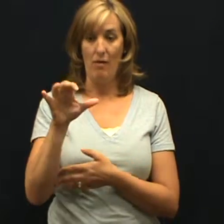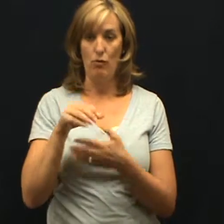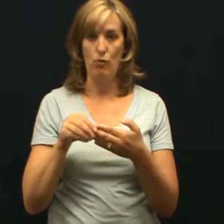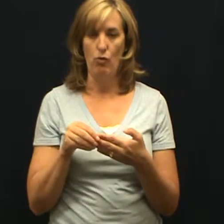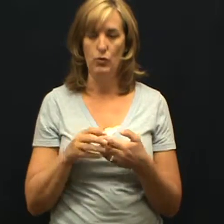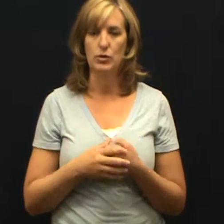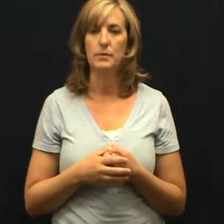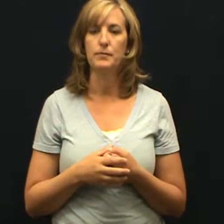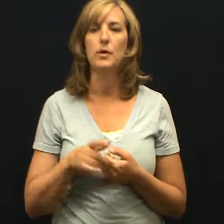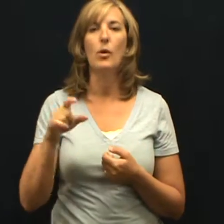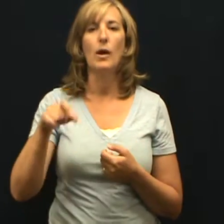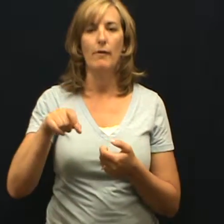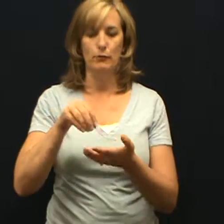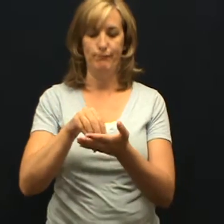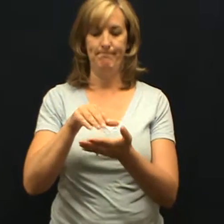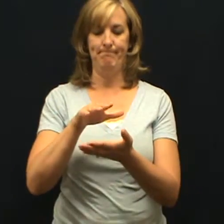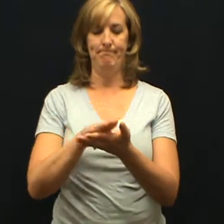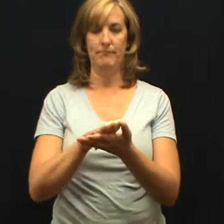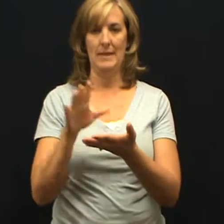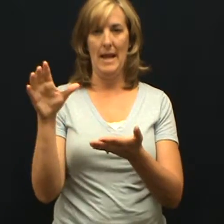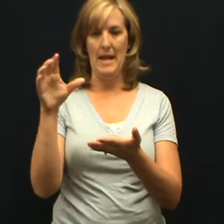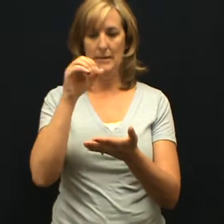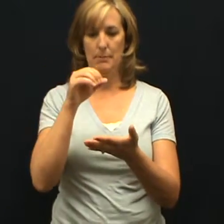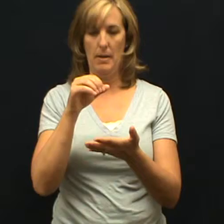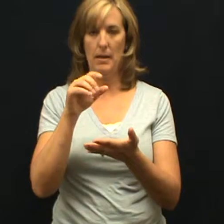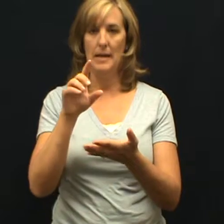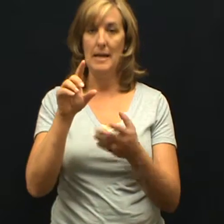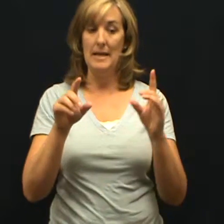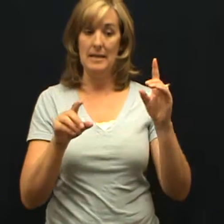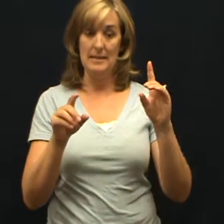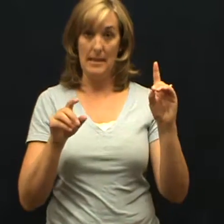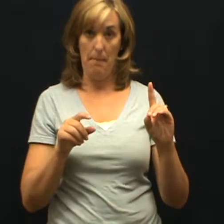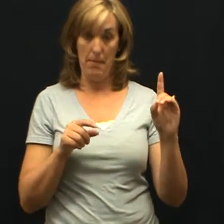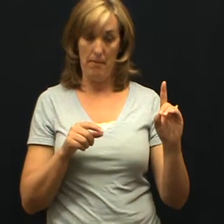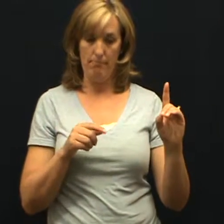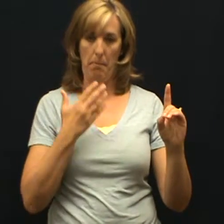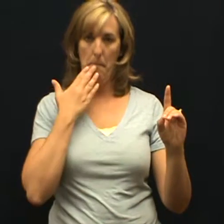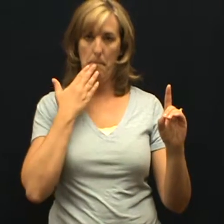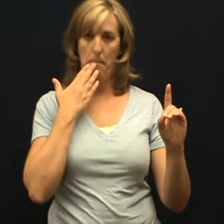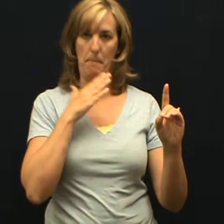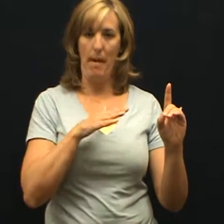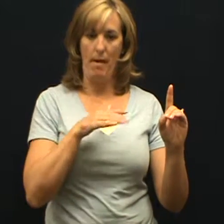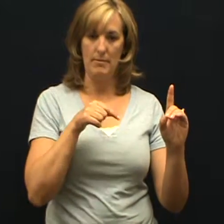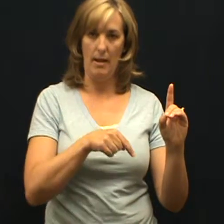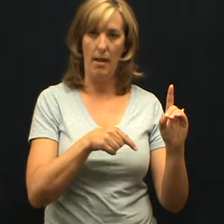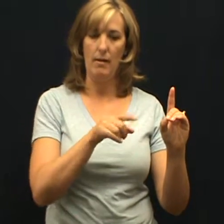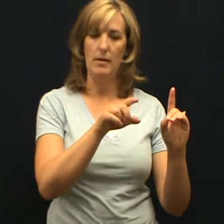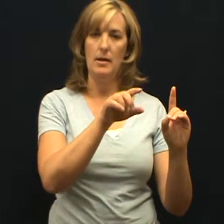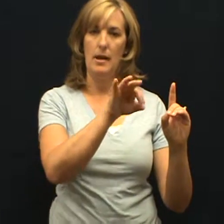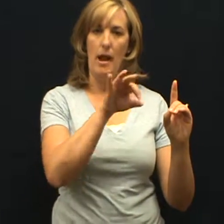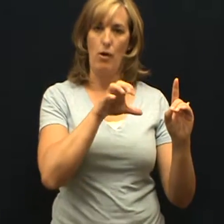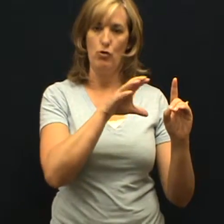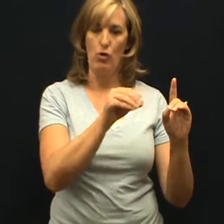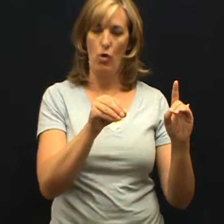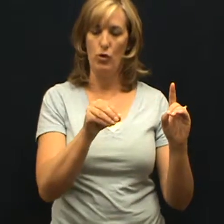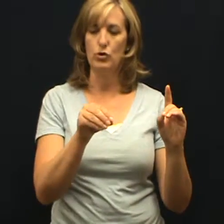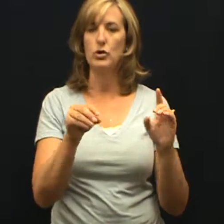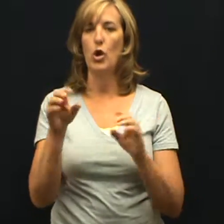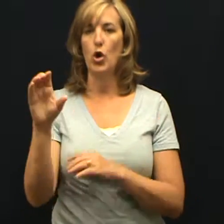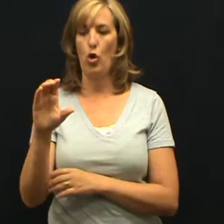that estimate with a debit to bad debt expense of $900 and a credit to allowance for doubtful accounts of